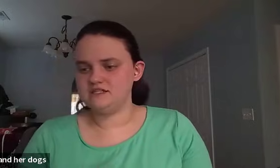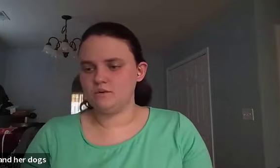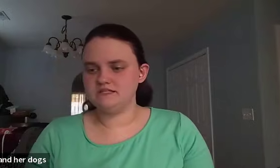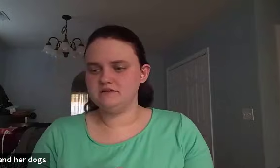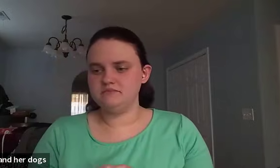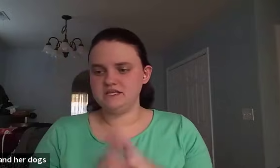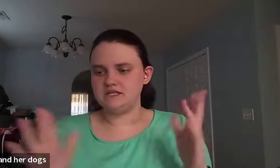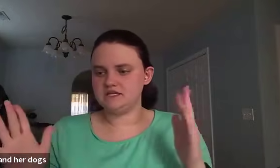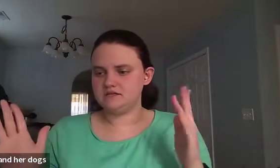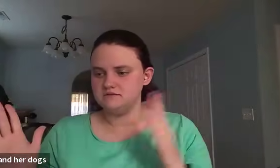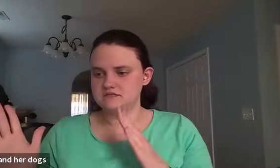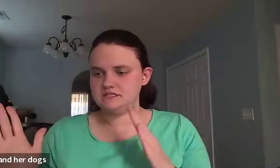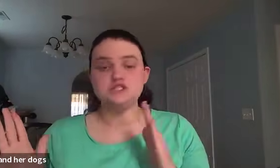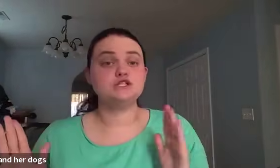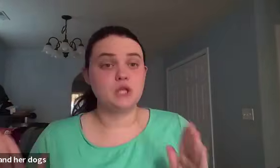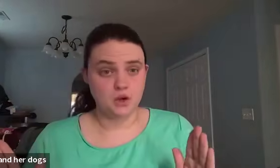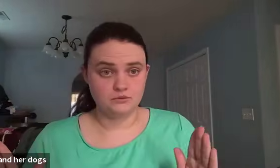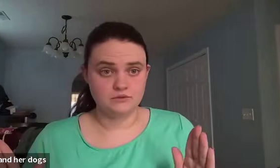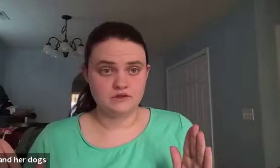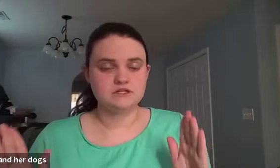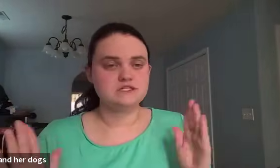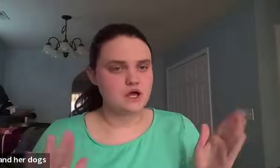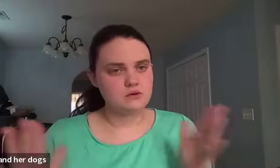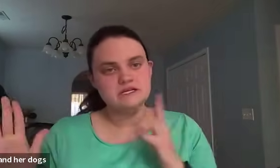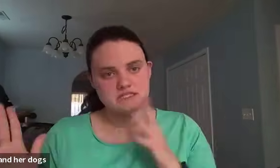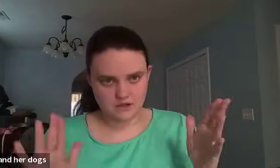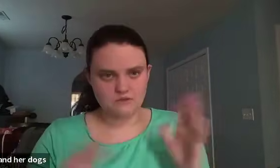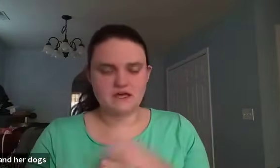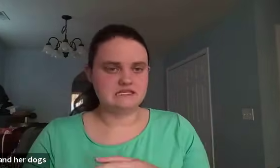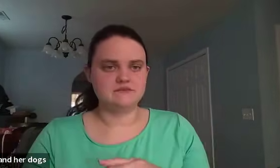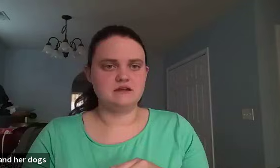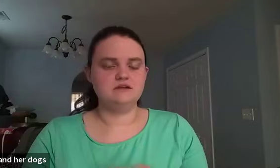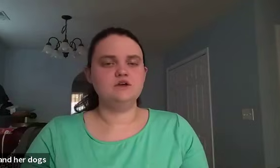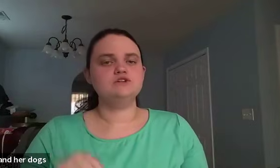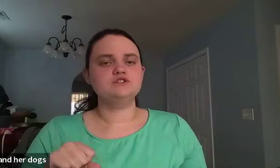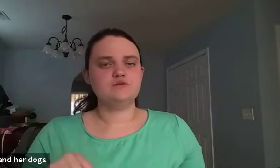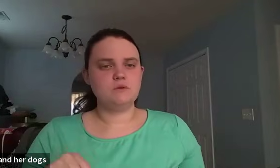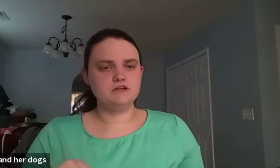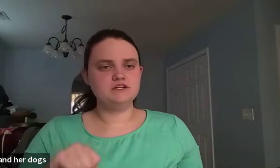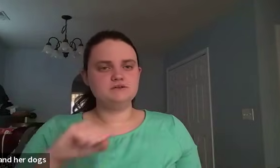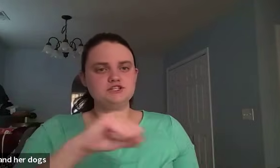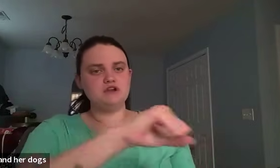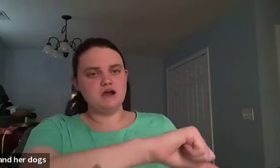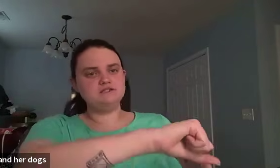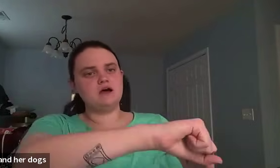is going to be, let's see, slow. Slowly, slow, that same sign. So the way you're going to do is your